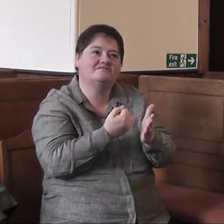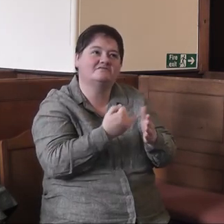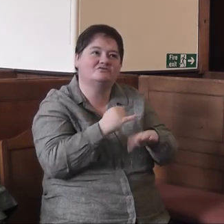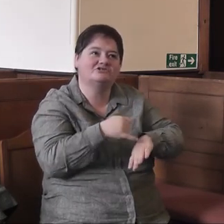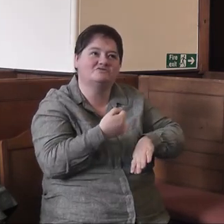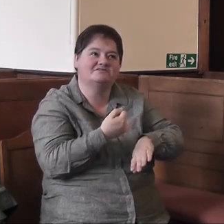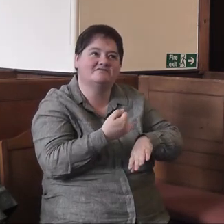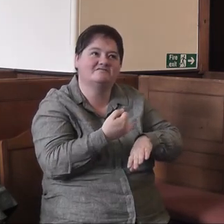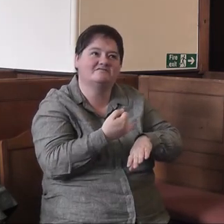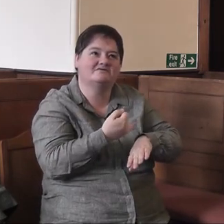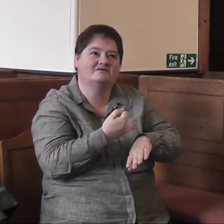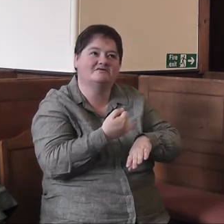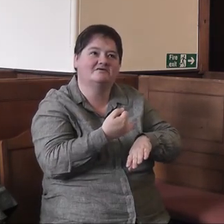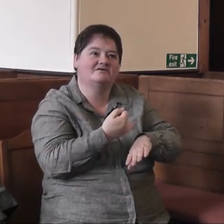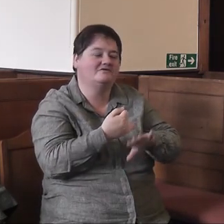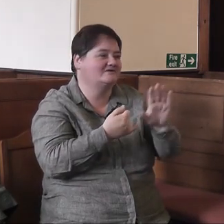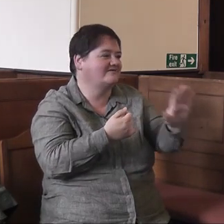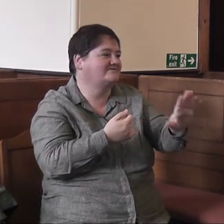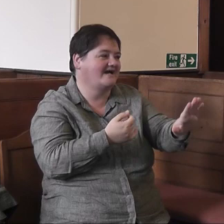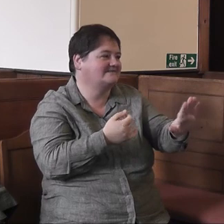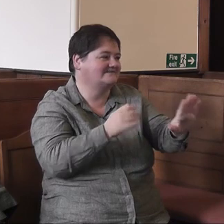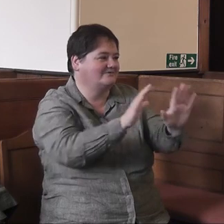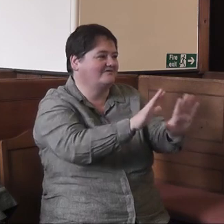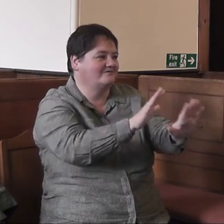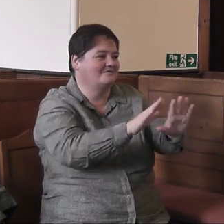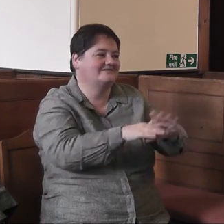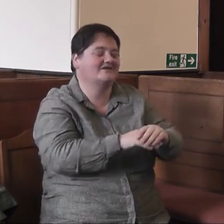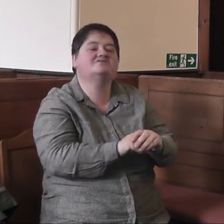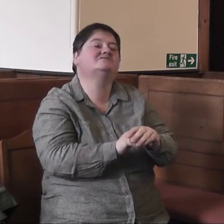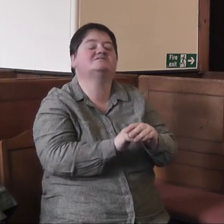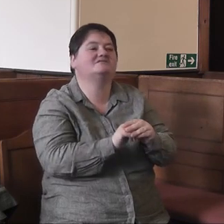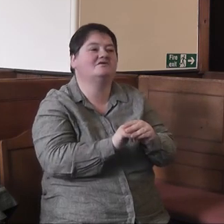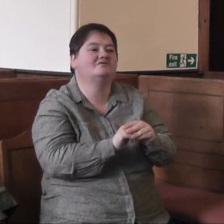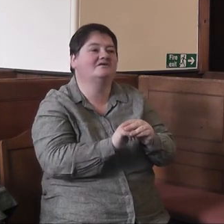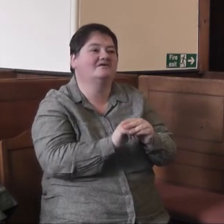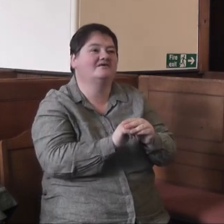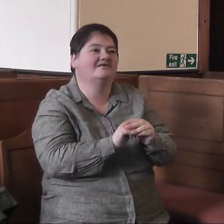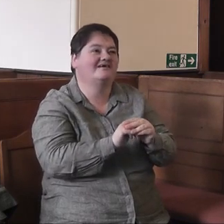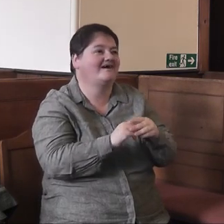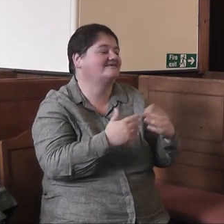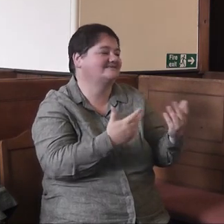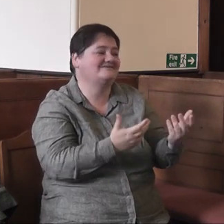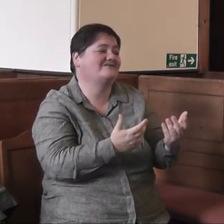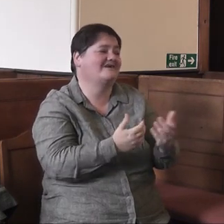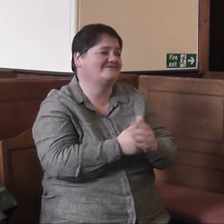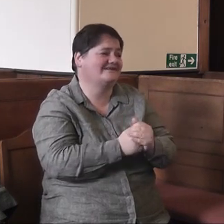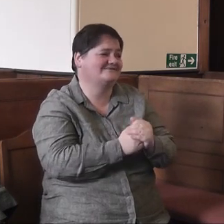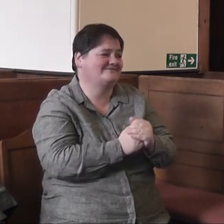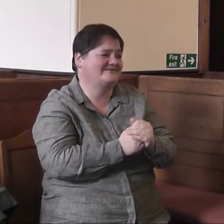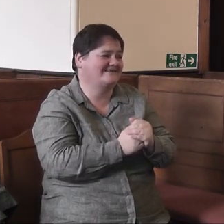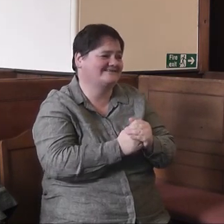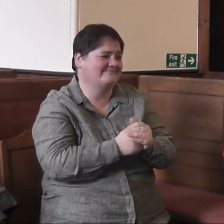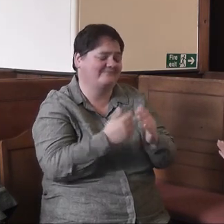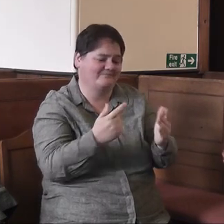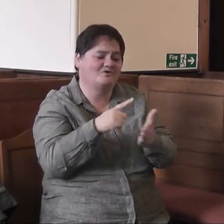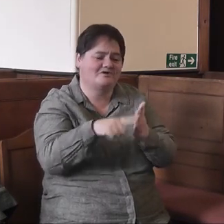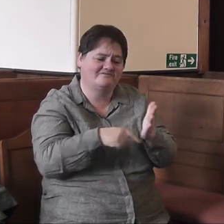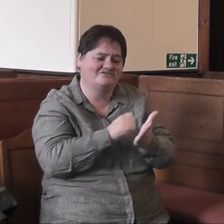or Joseph. You would have to ask somebody from the West Coast. Mm-hmm. So, and as I don't have a Glaswegian accent, we're going for